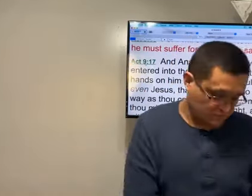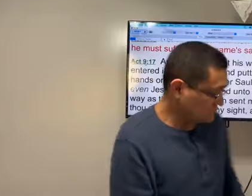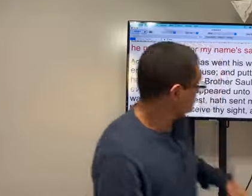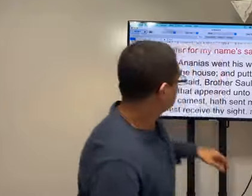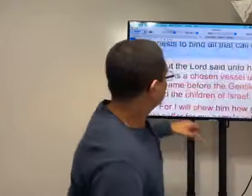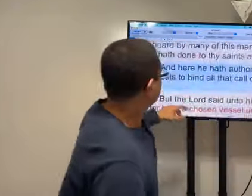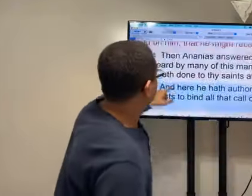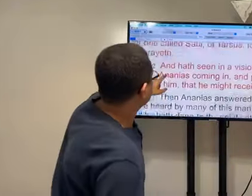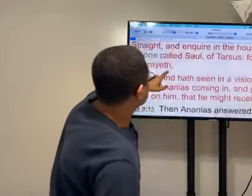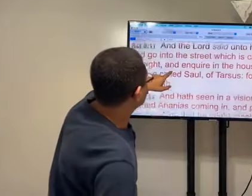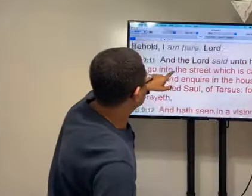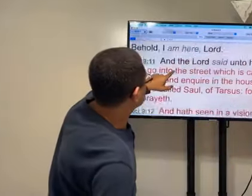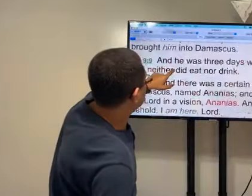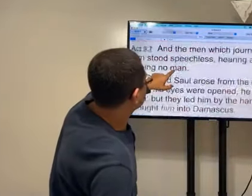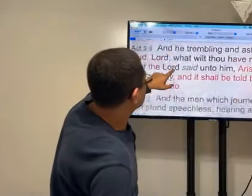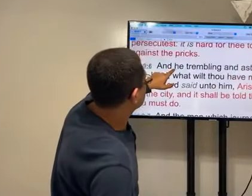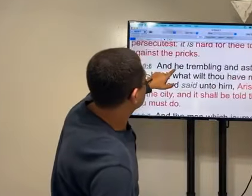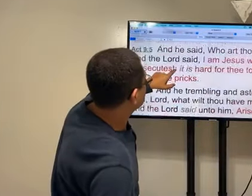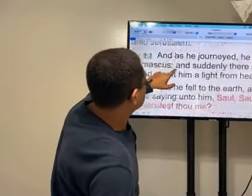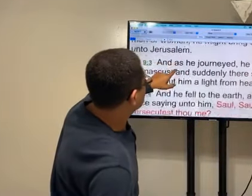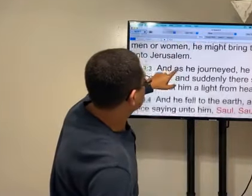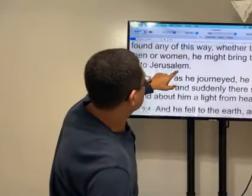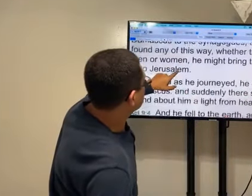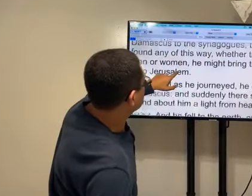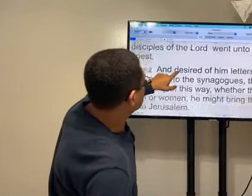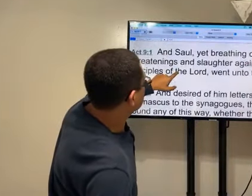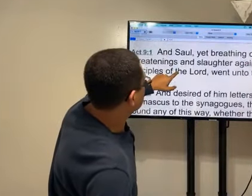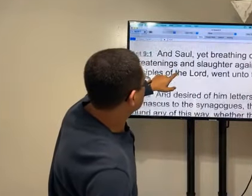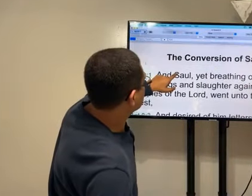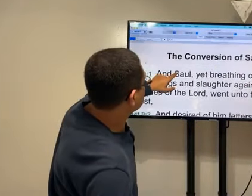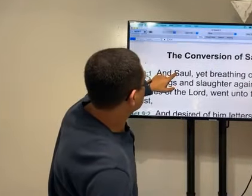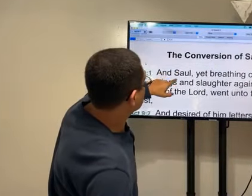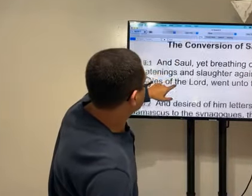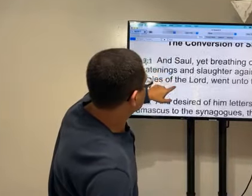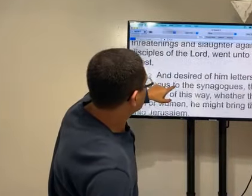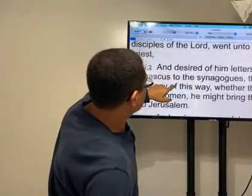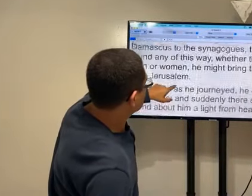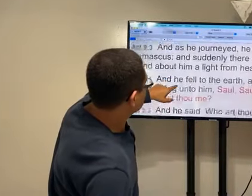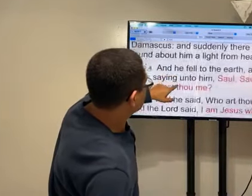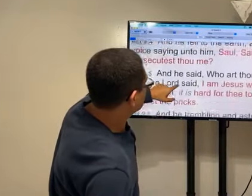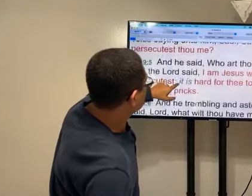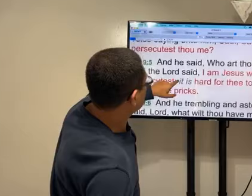And he said, Lord Jehovah, is that you? And he said, I am Jesus.